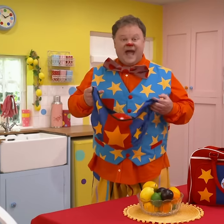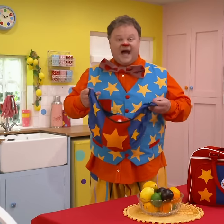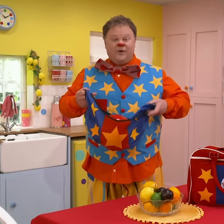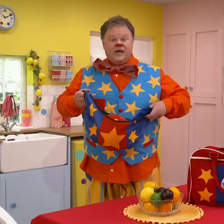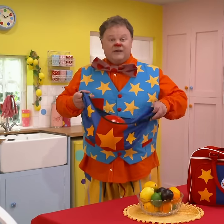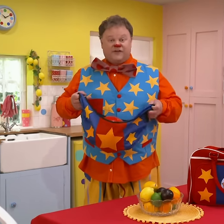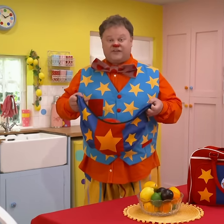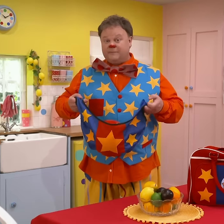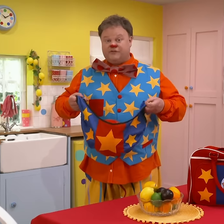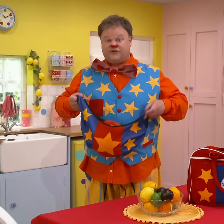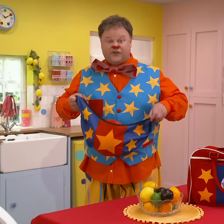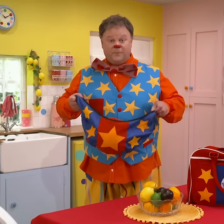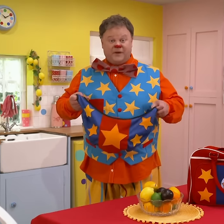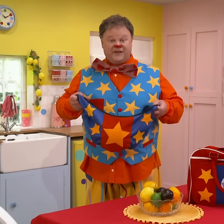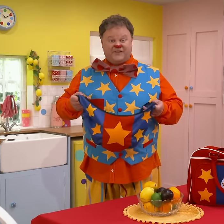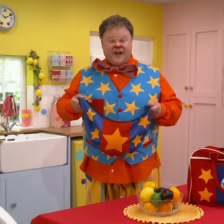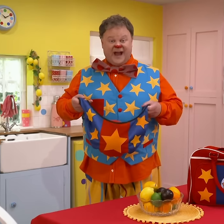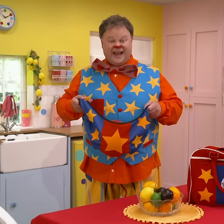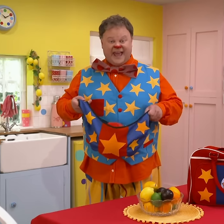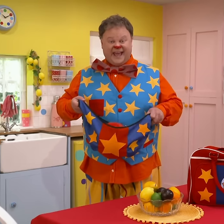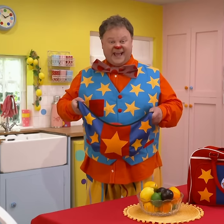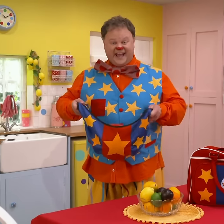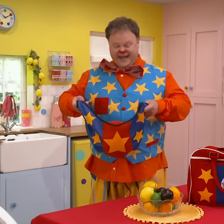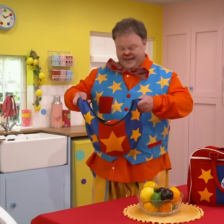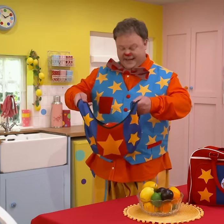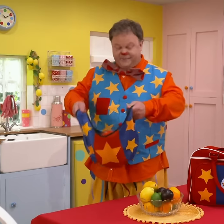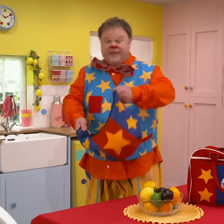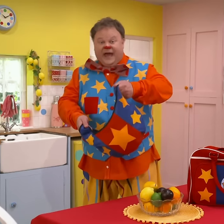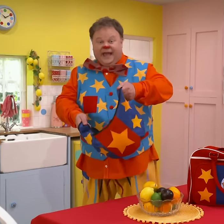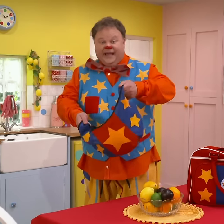Now for some super shining.